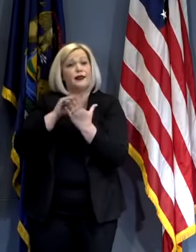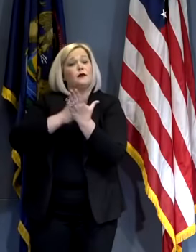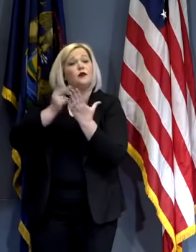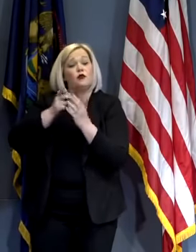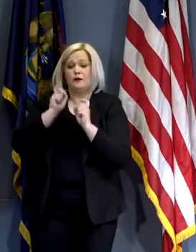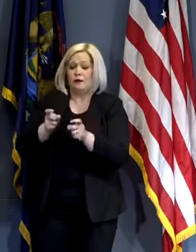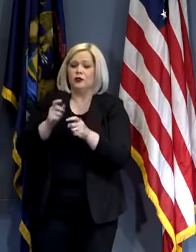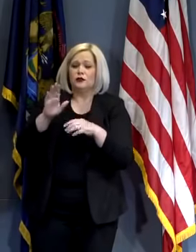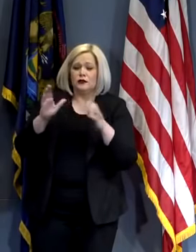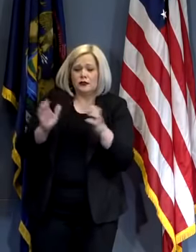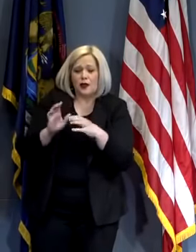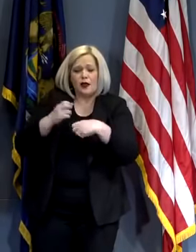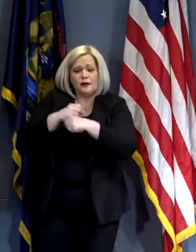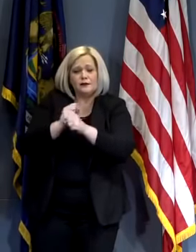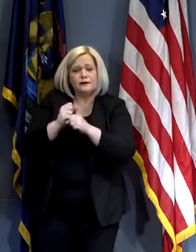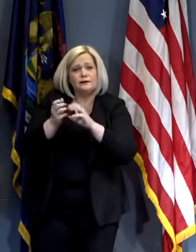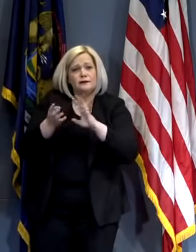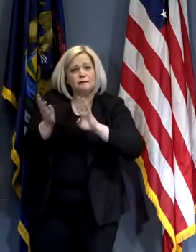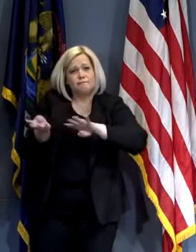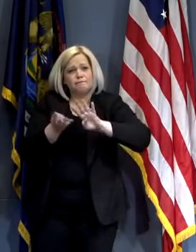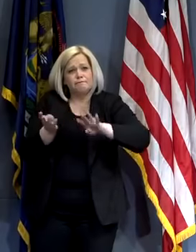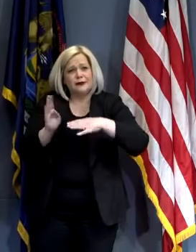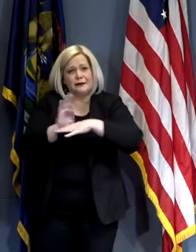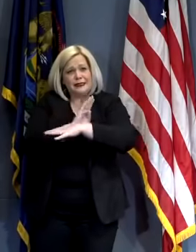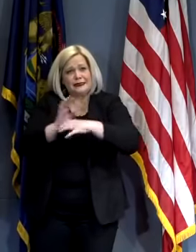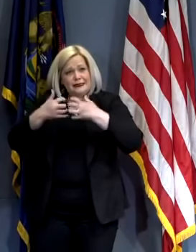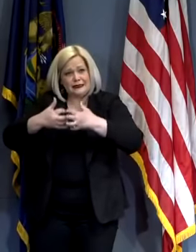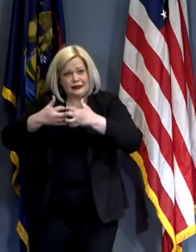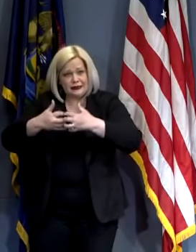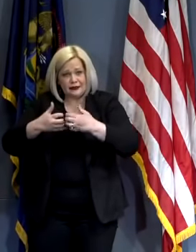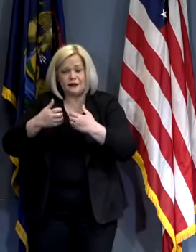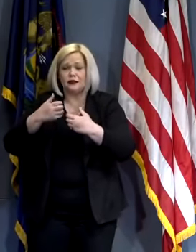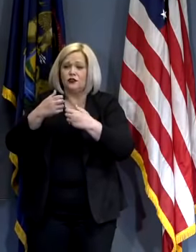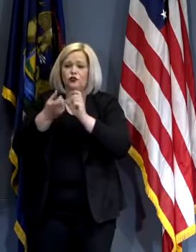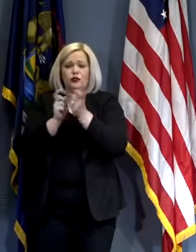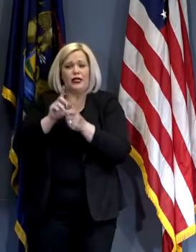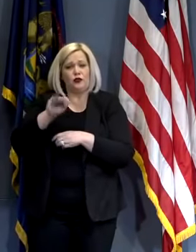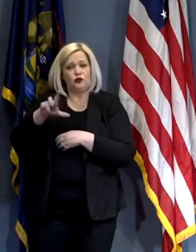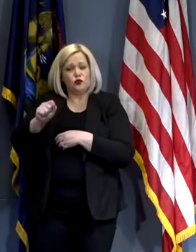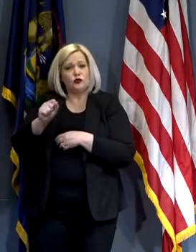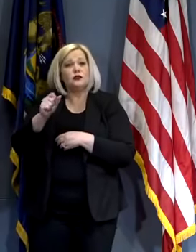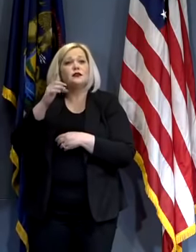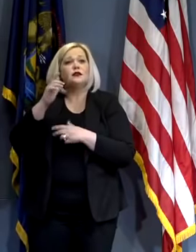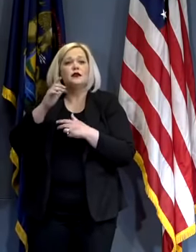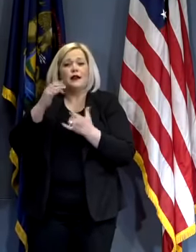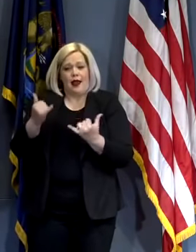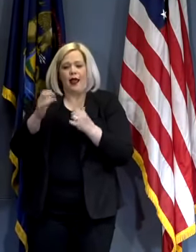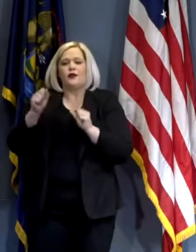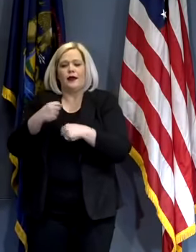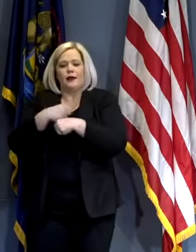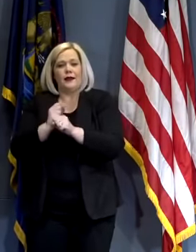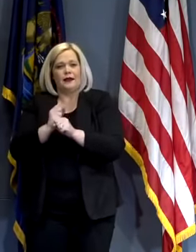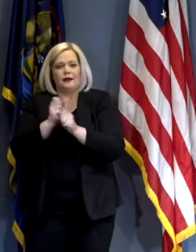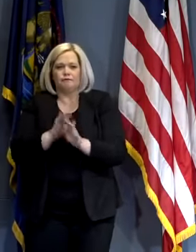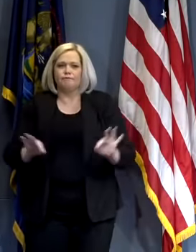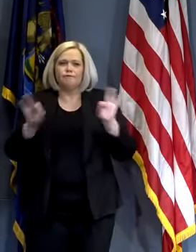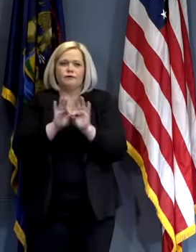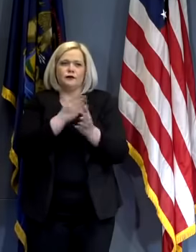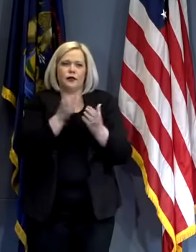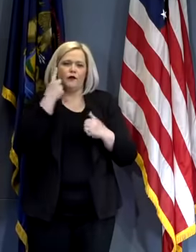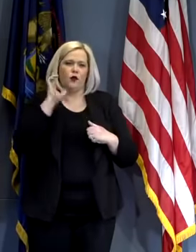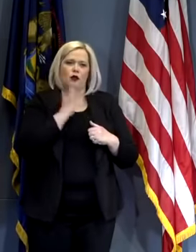to small manufacturers to retool and to produce critical health and human service supplies.